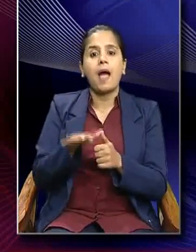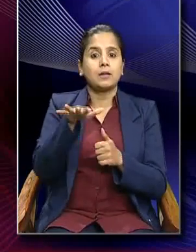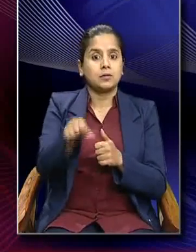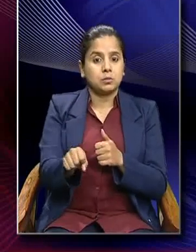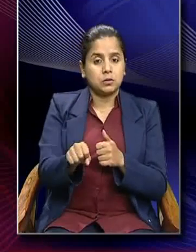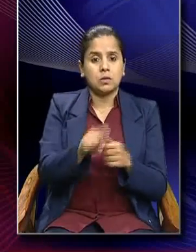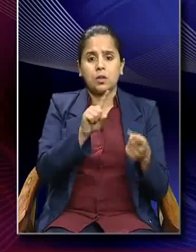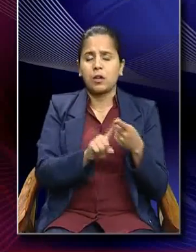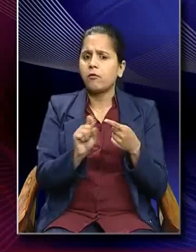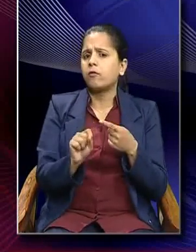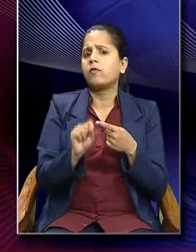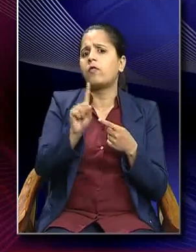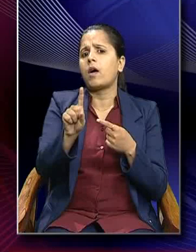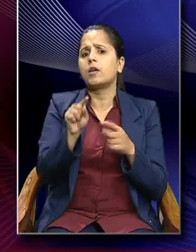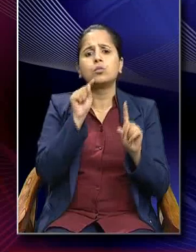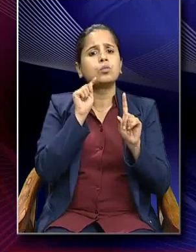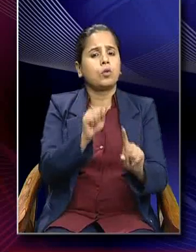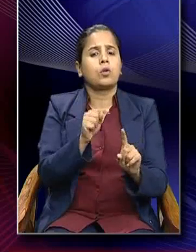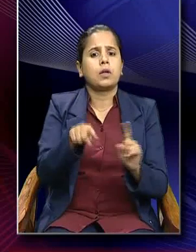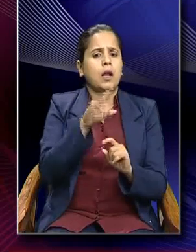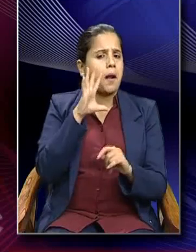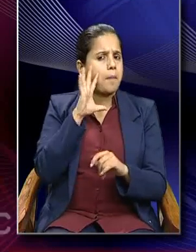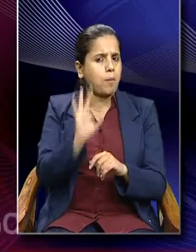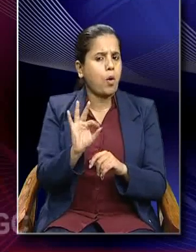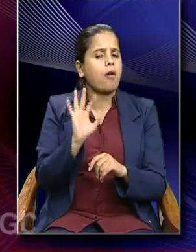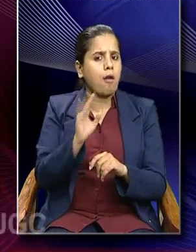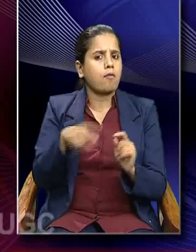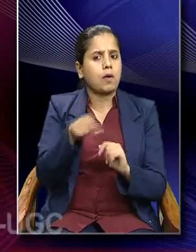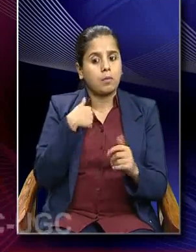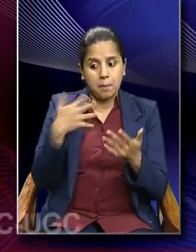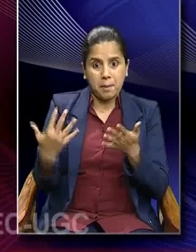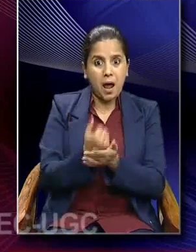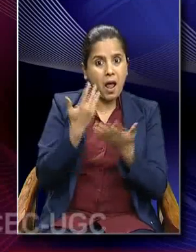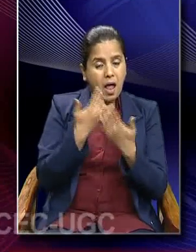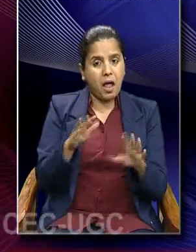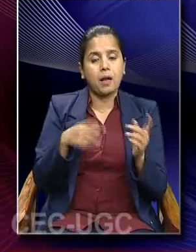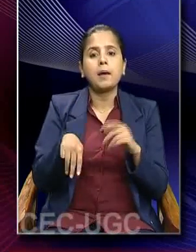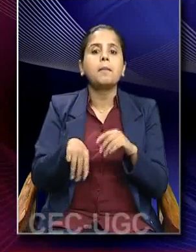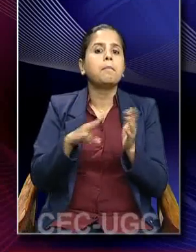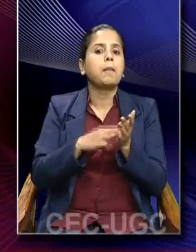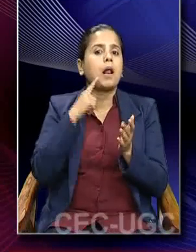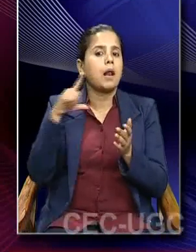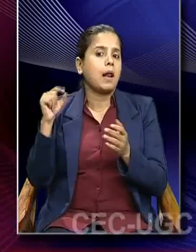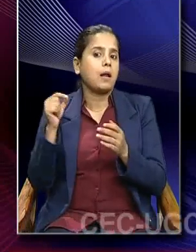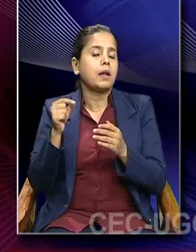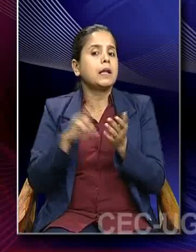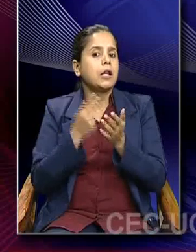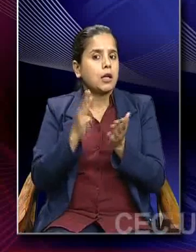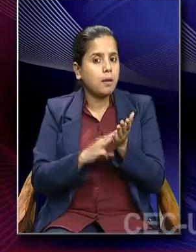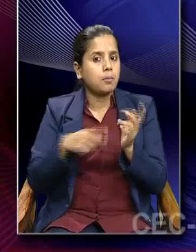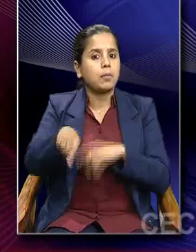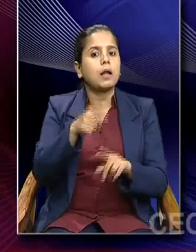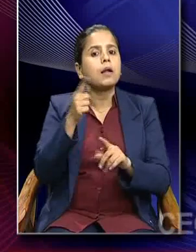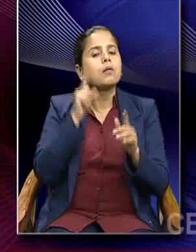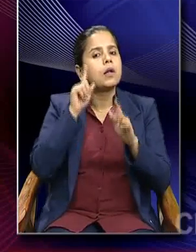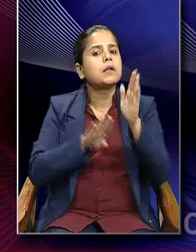the first dimension, there is a significant role in attaining the Millennium Development Goals. As one